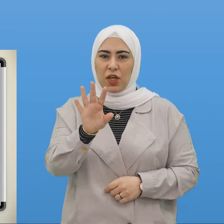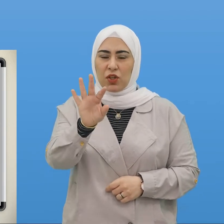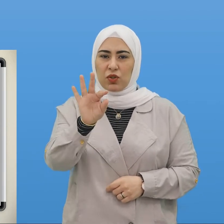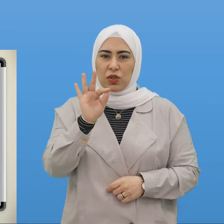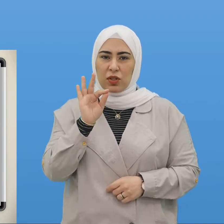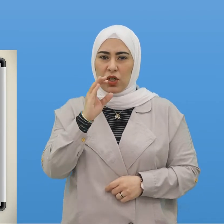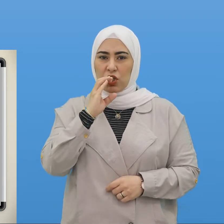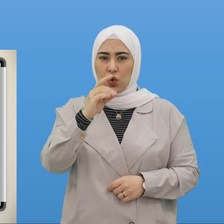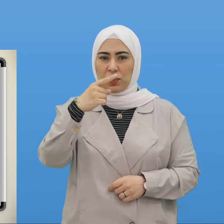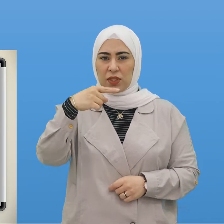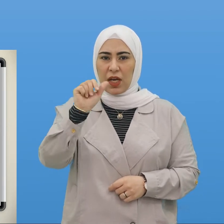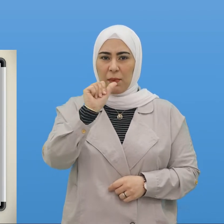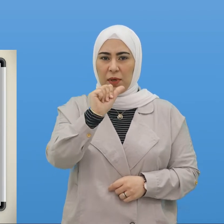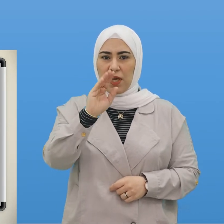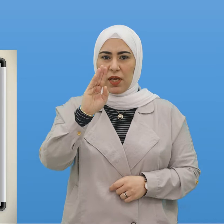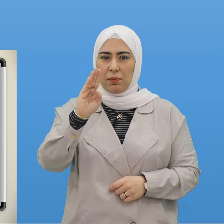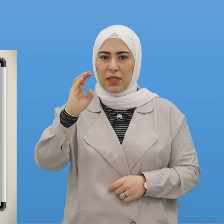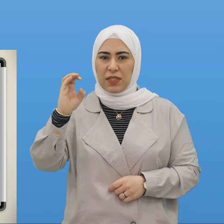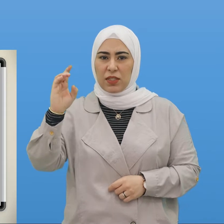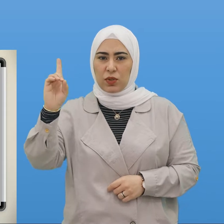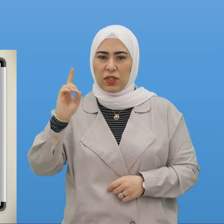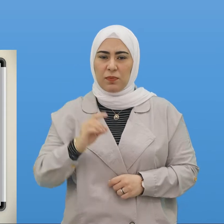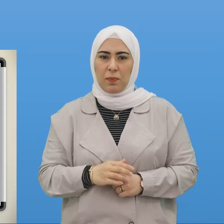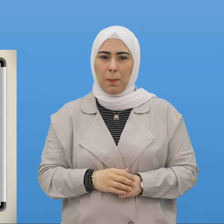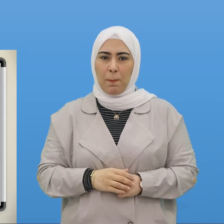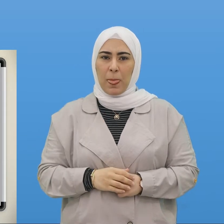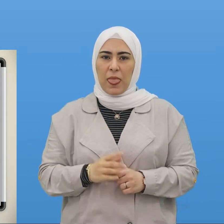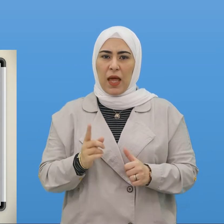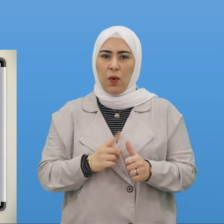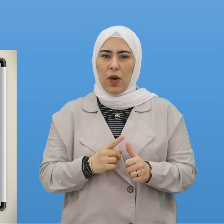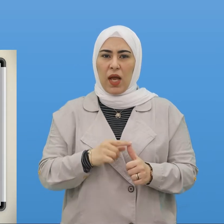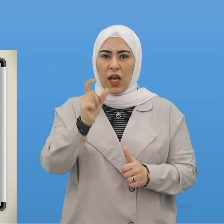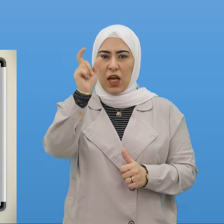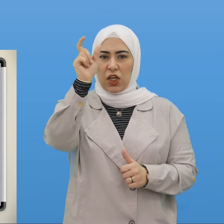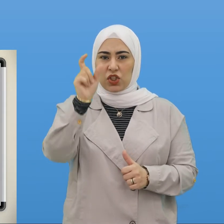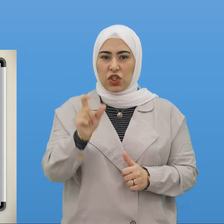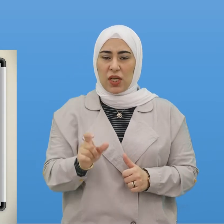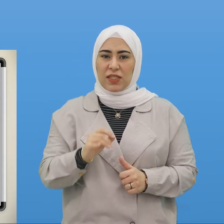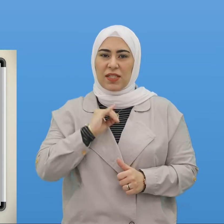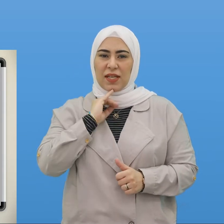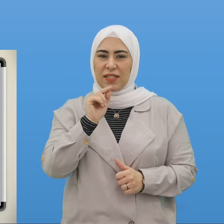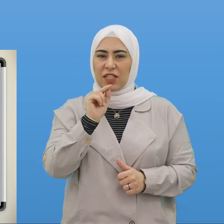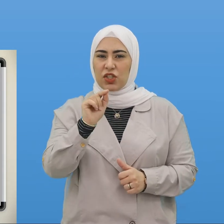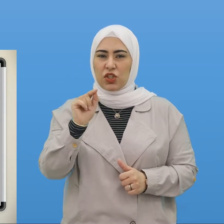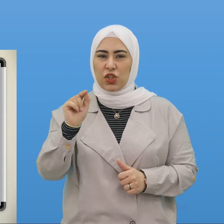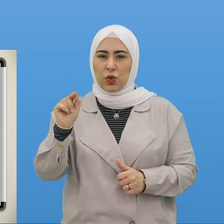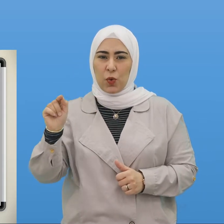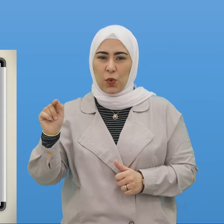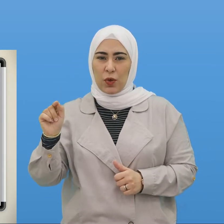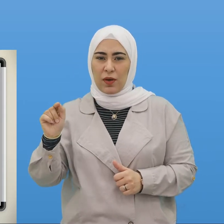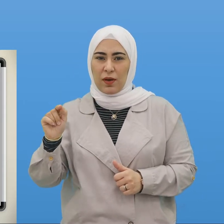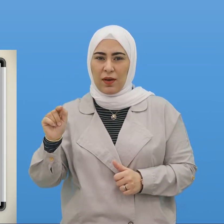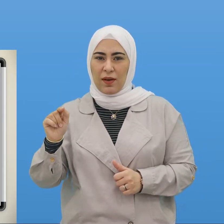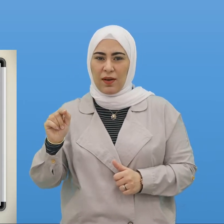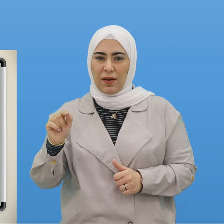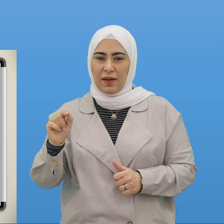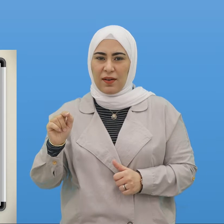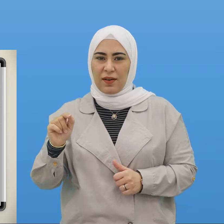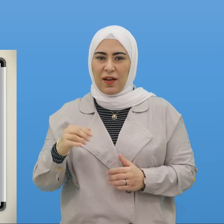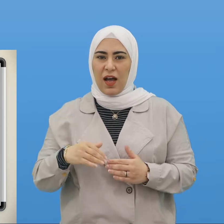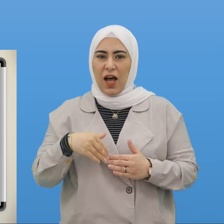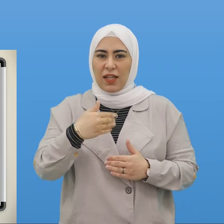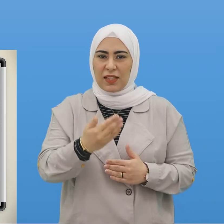the best answer from A, B, C, or D. A person accused of a crime is presumed, do you